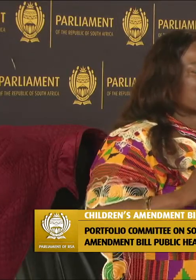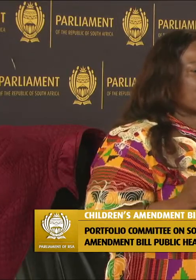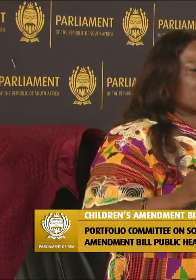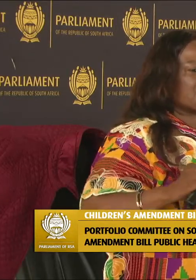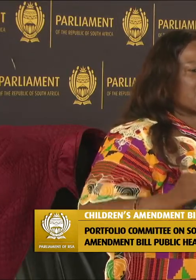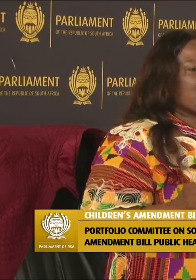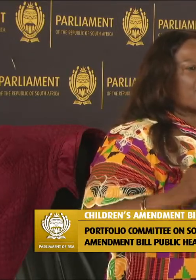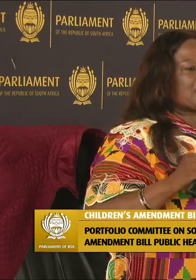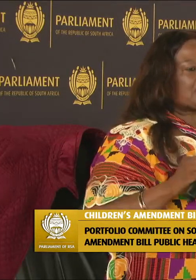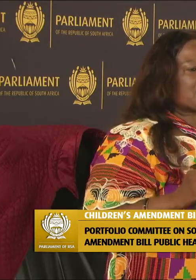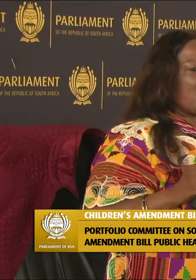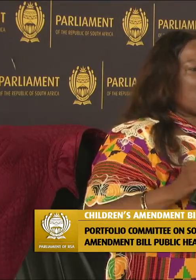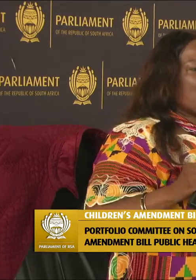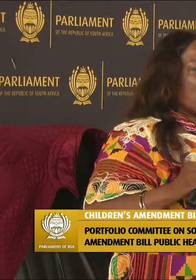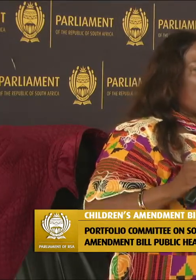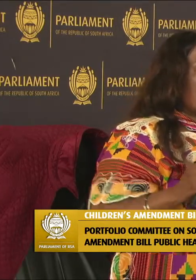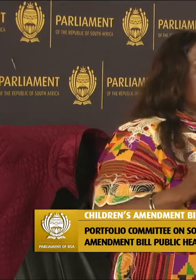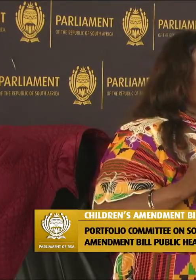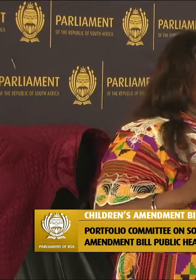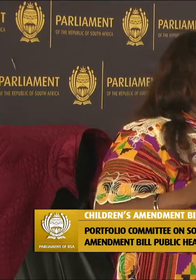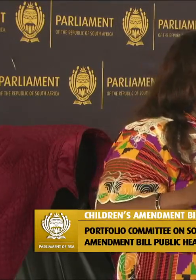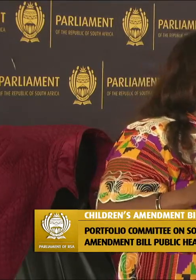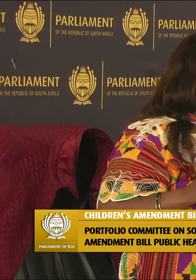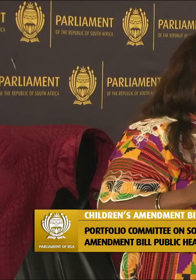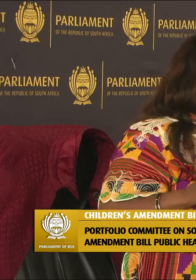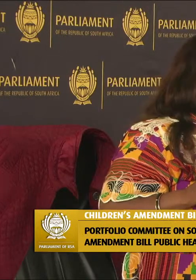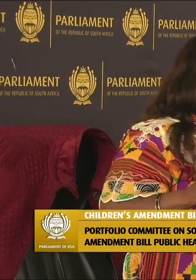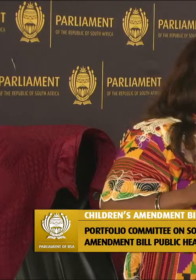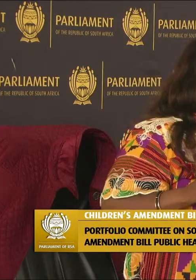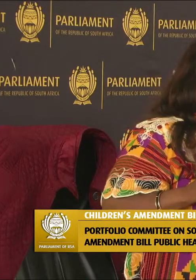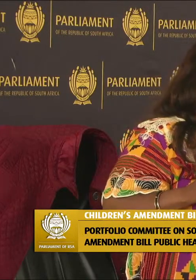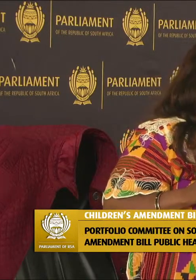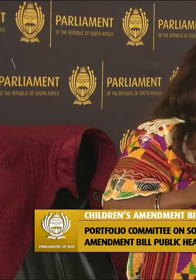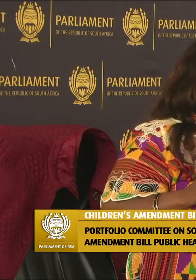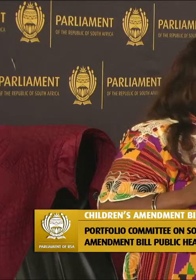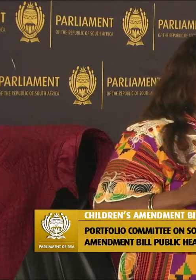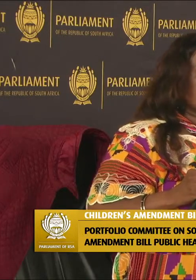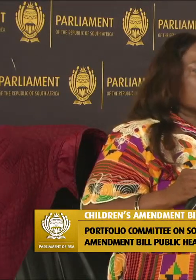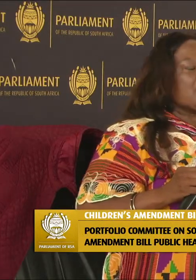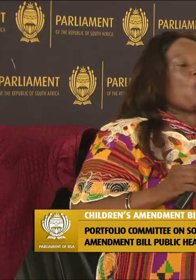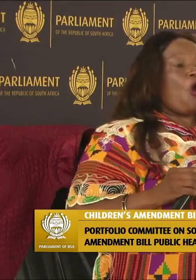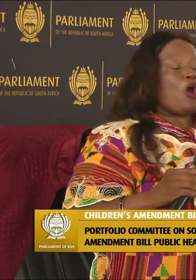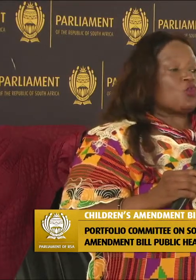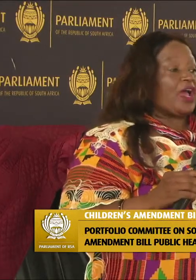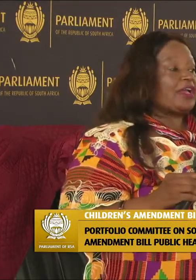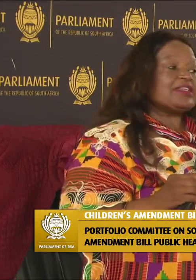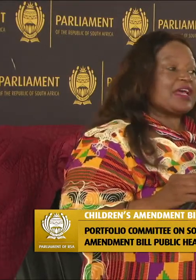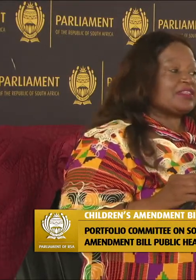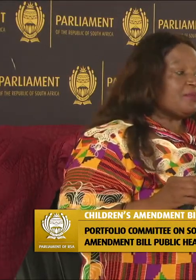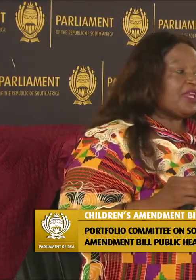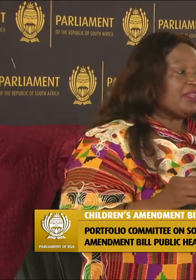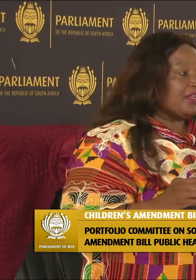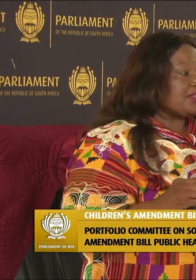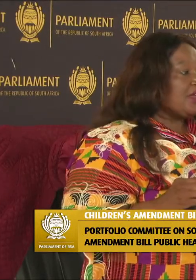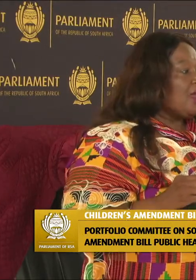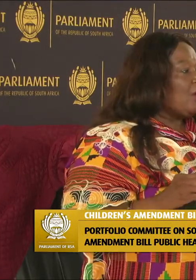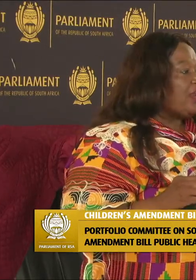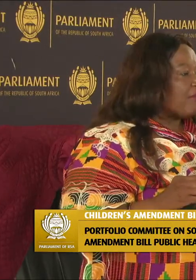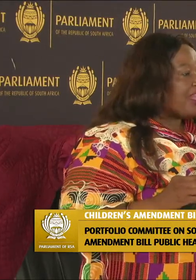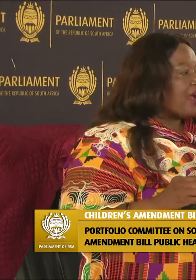yoba basebhizi baseta up i-houses zabo ngendlela right. Kodwa it doesn't mean